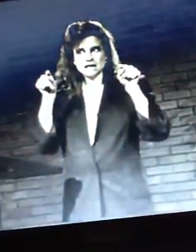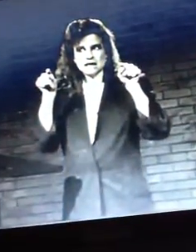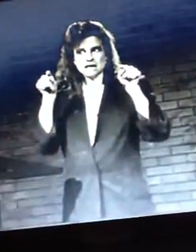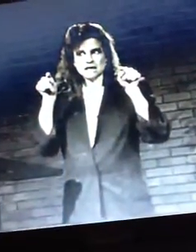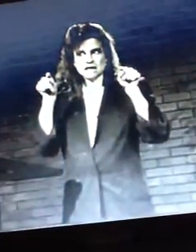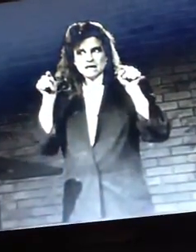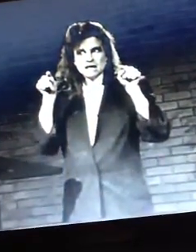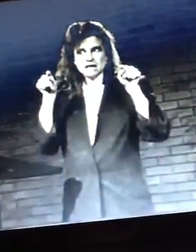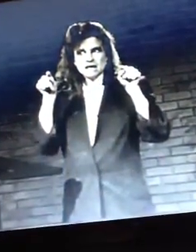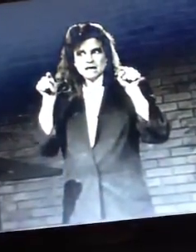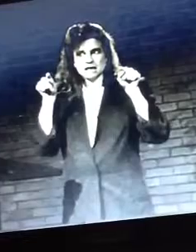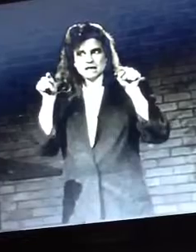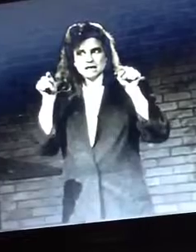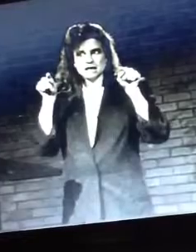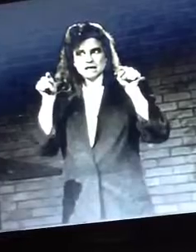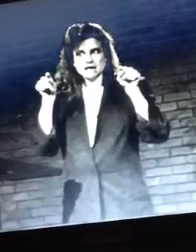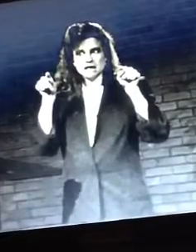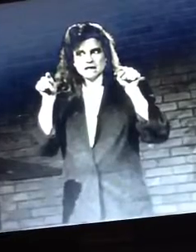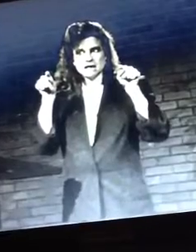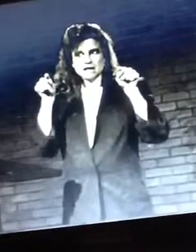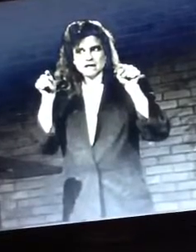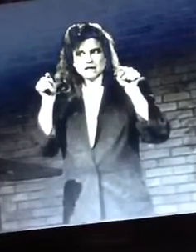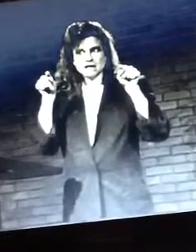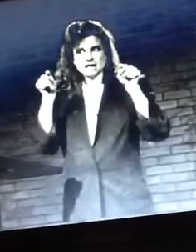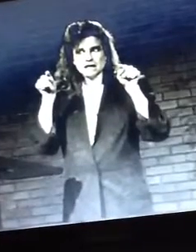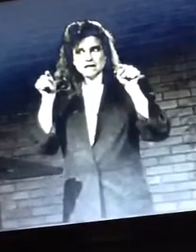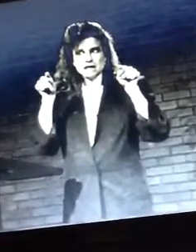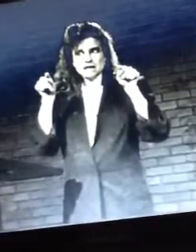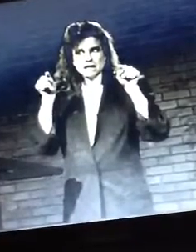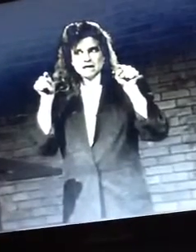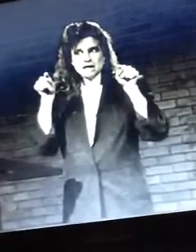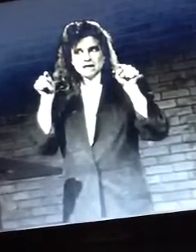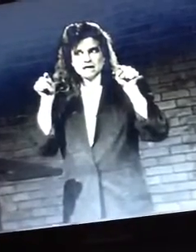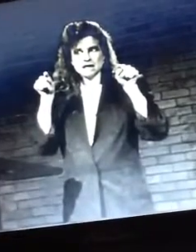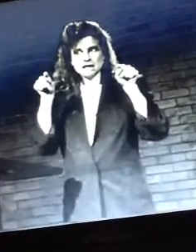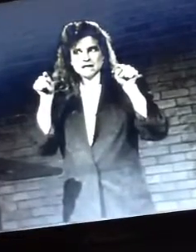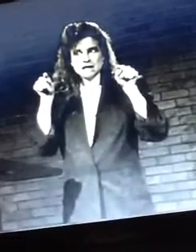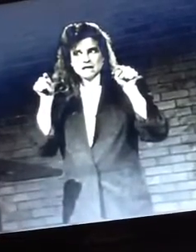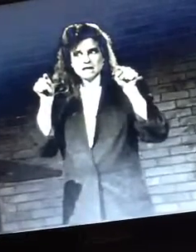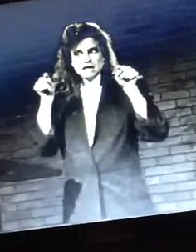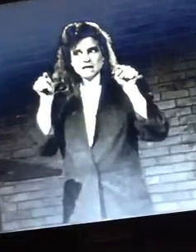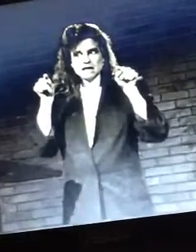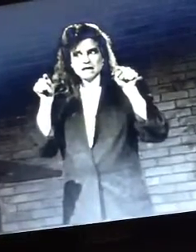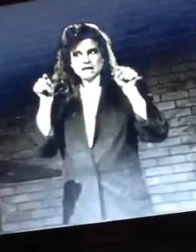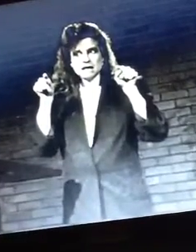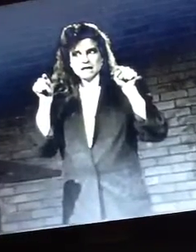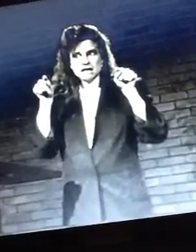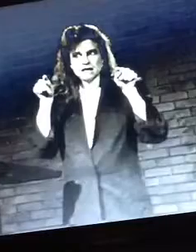The Department of Justice came up with a clear definition of what qualified interpreting